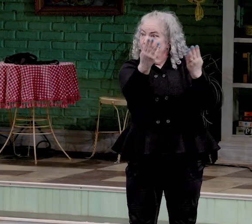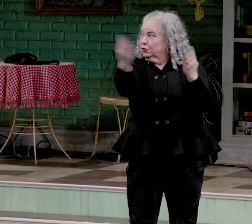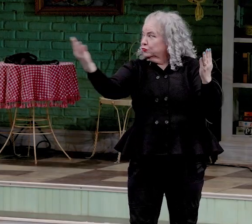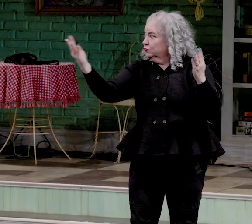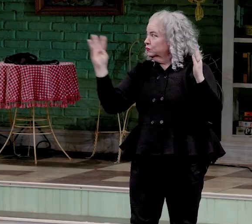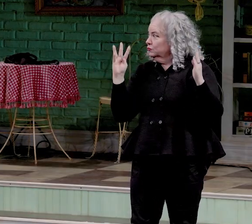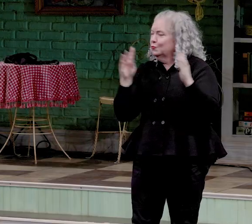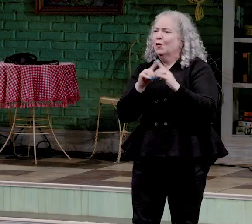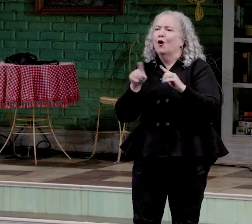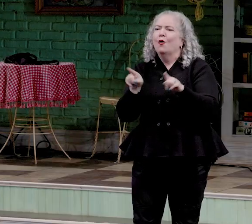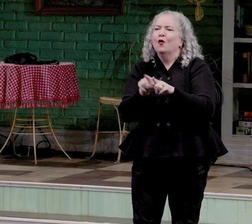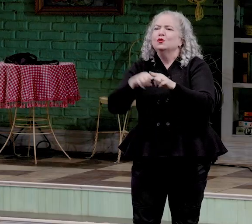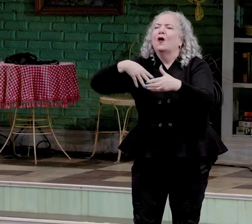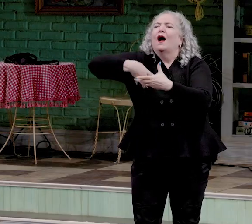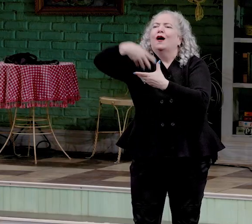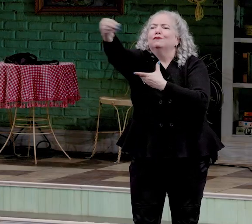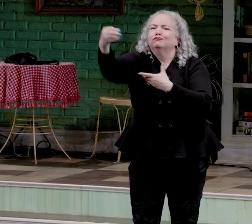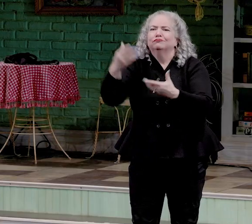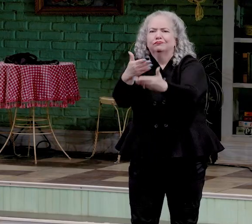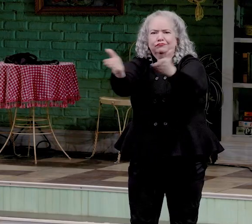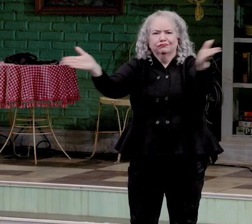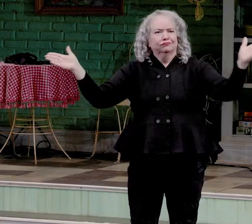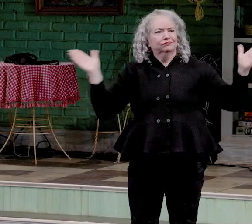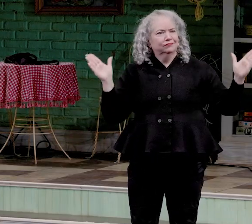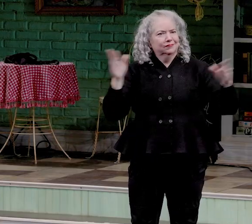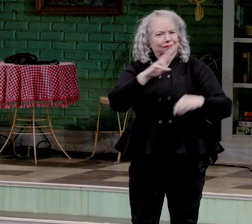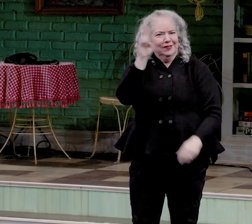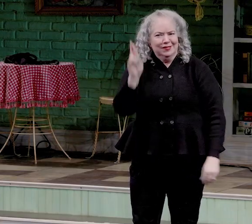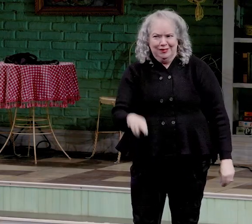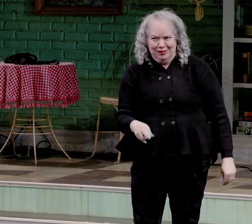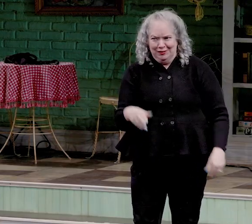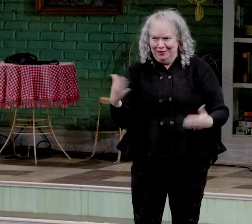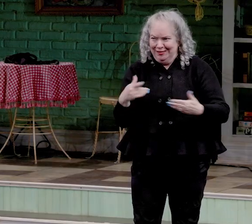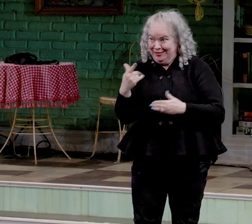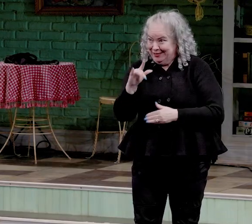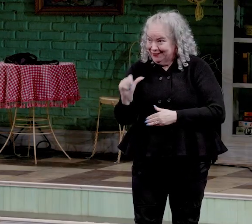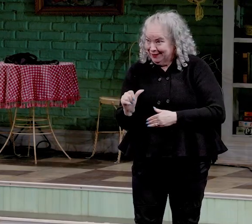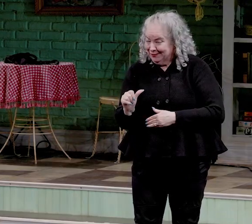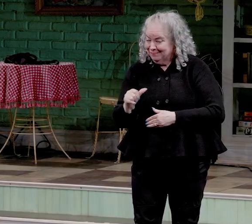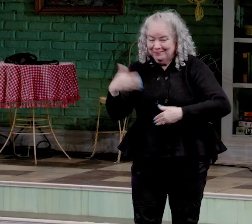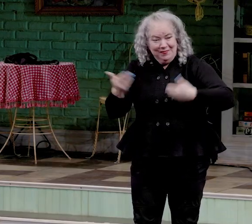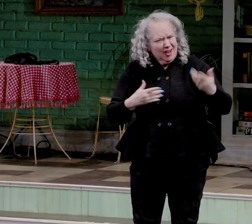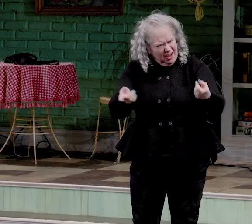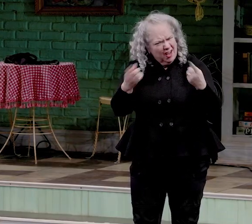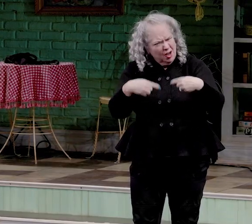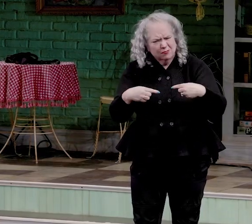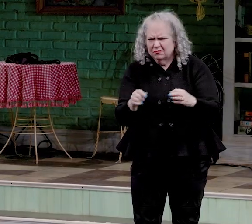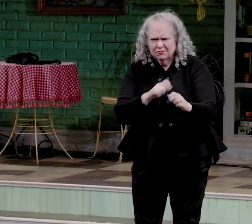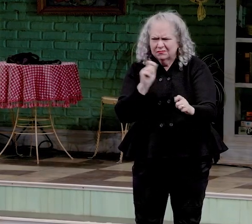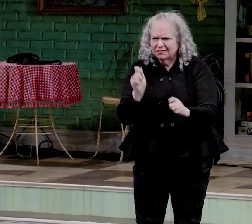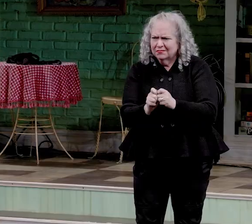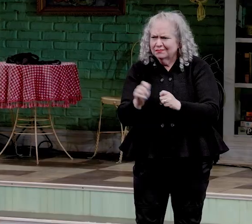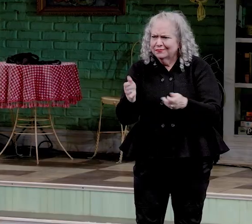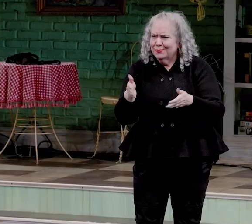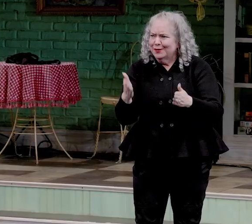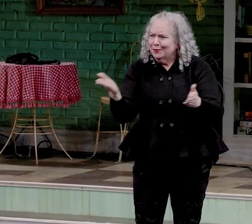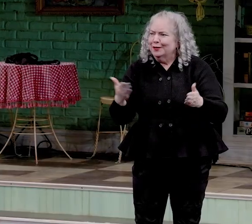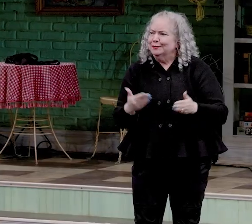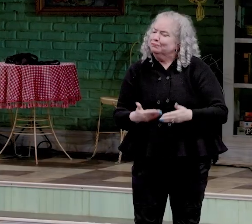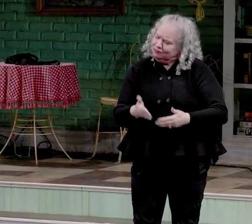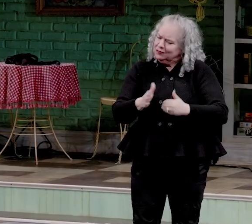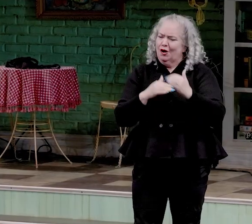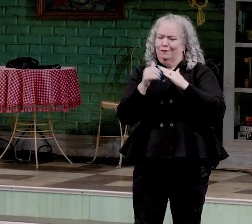into greater Rochester. Here at Geva, we invite you to come as you are, feel welcome in our